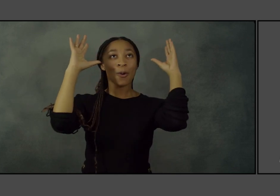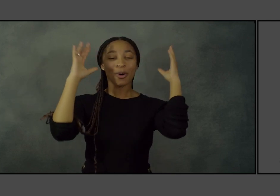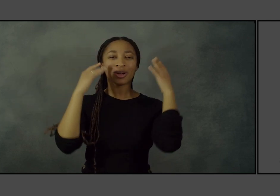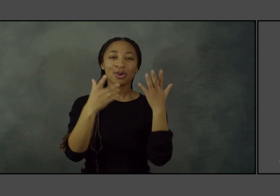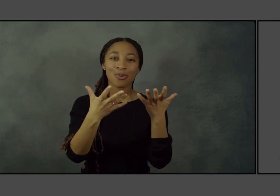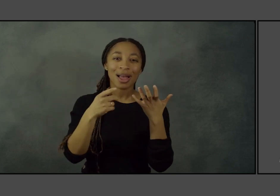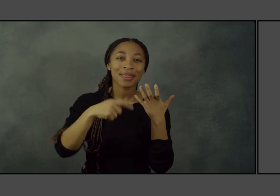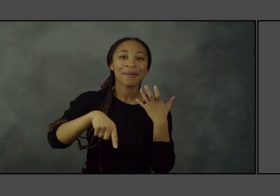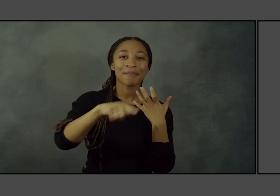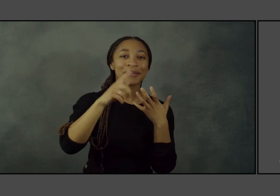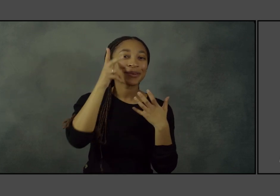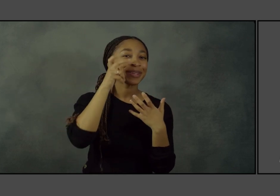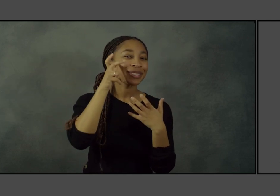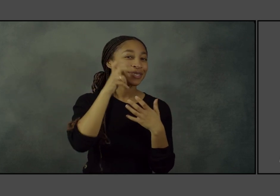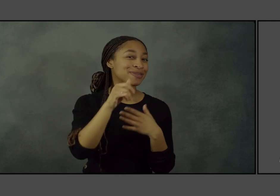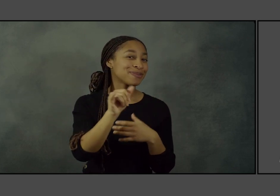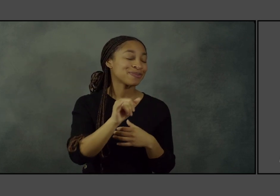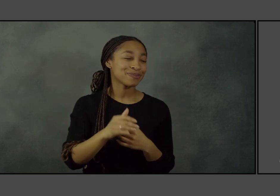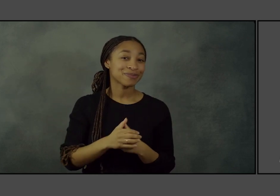And we could start with Esperanza.